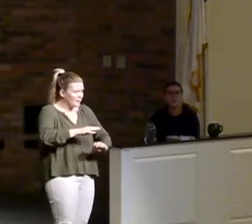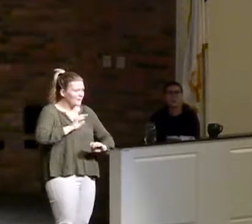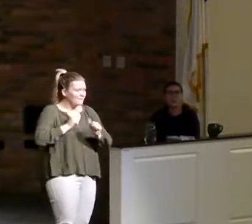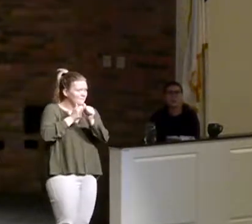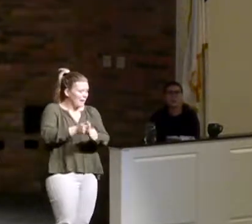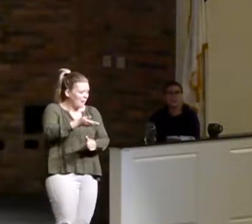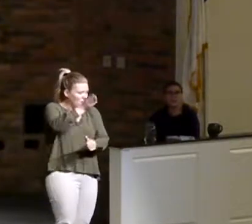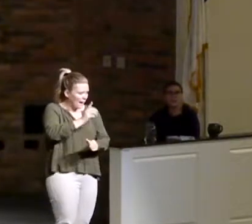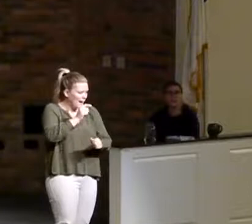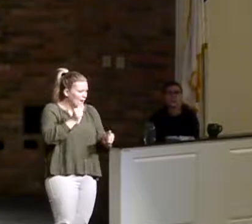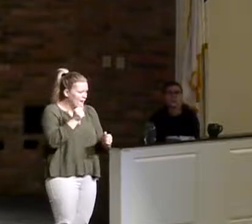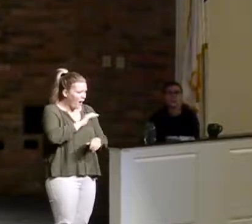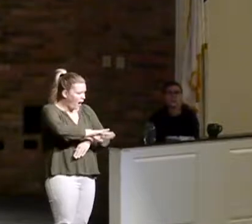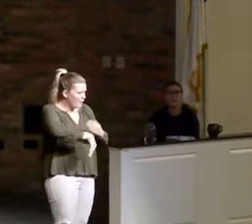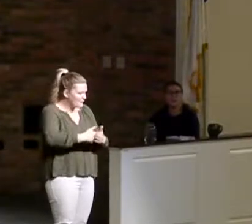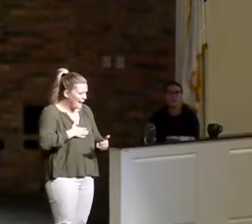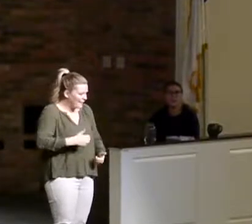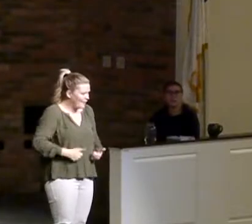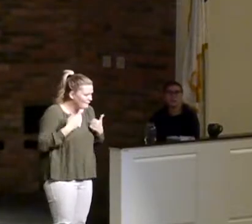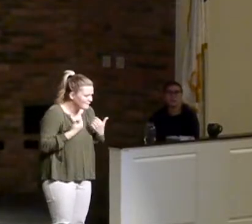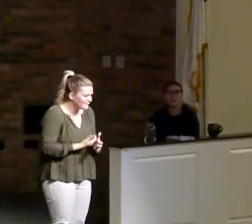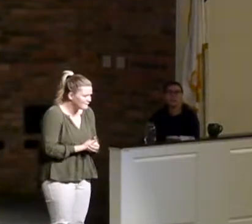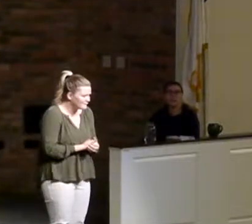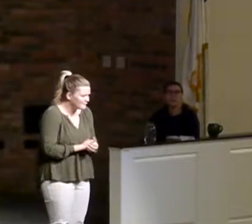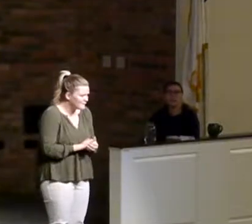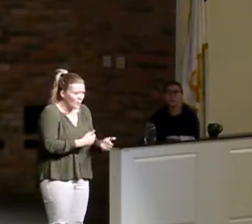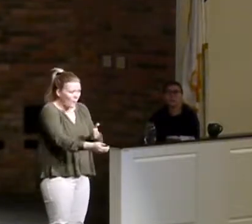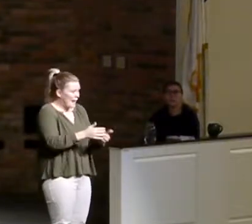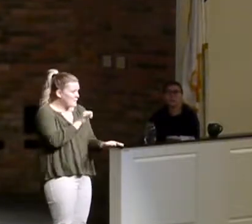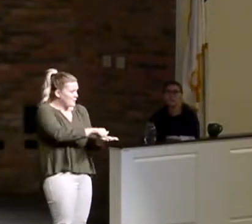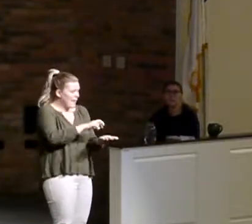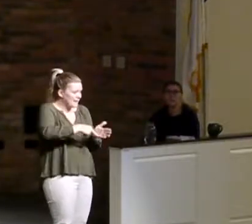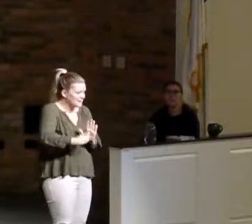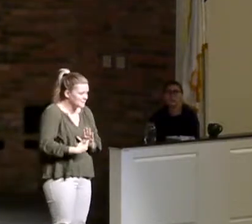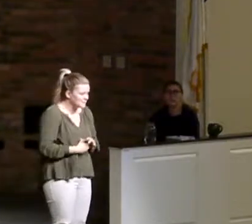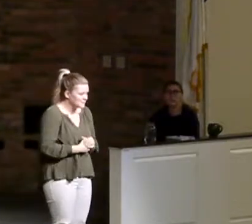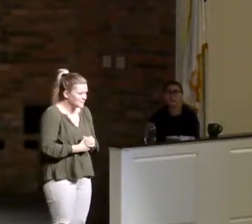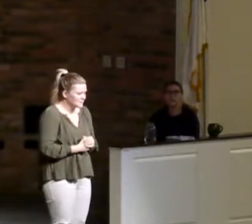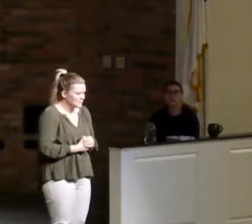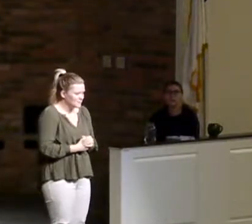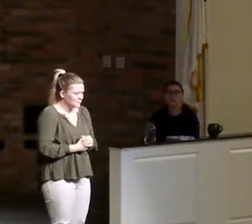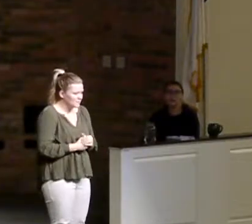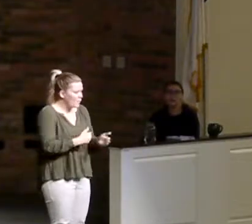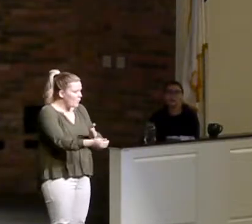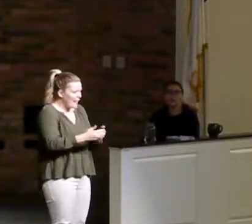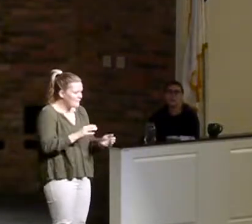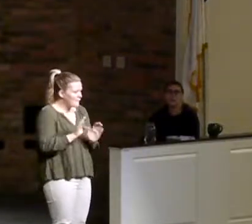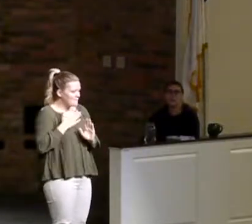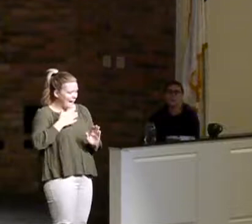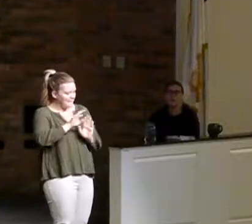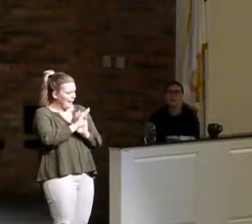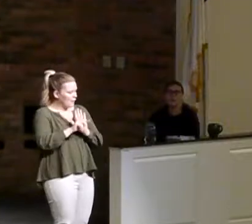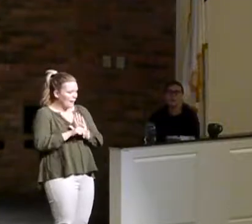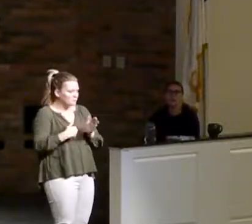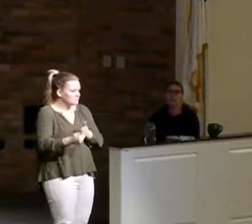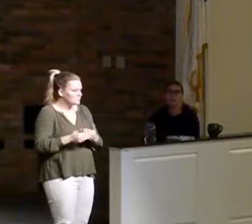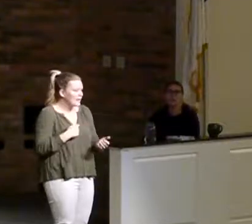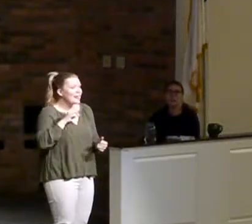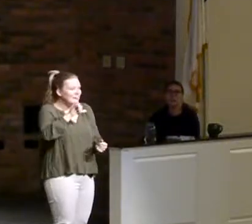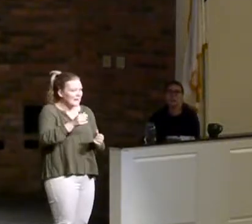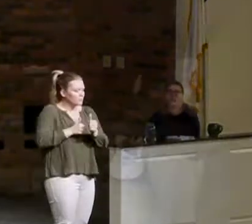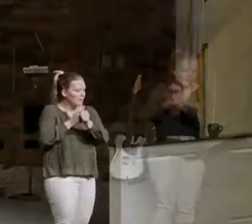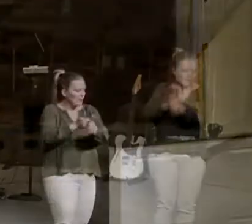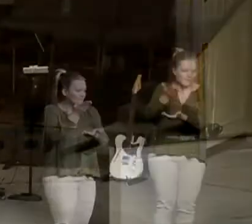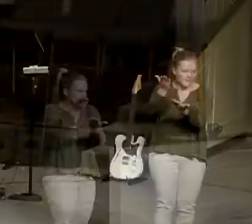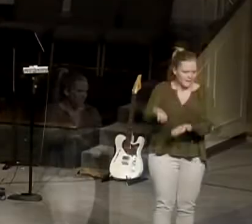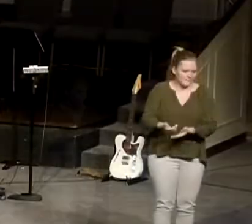of my life. That's what I'm going to try to do. That's what I'm going to try to do, whatever that is, on whatever scale and whatever spectrum, that's where I want to be. And I will